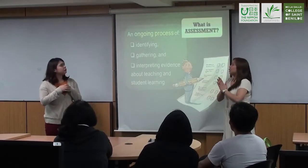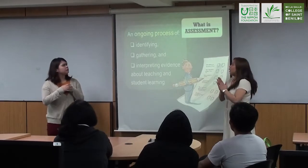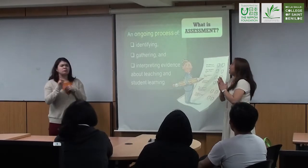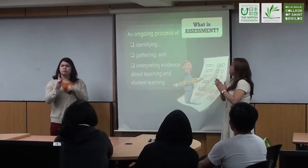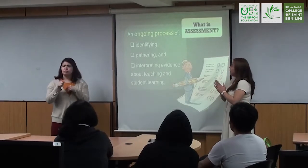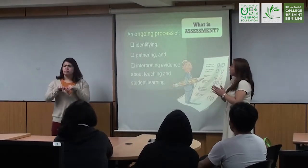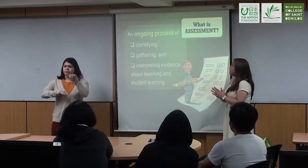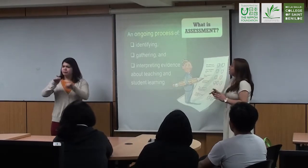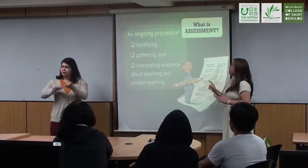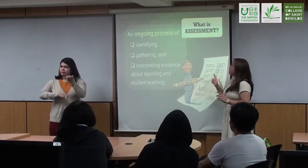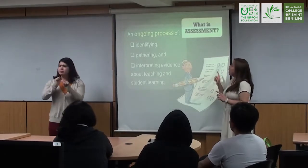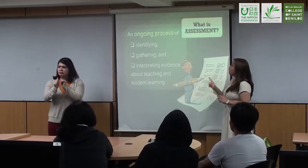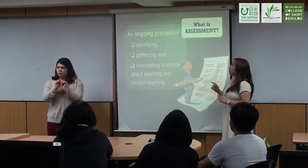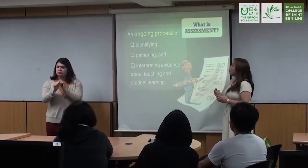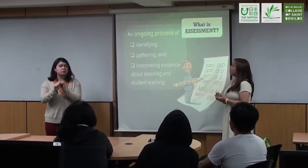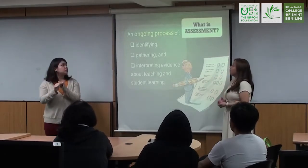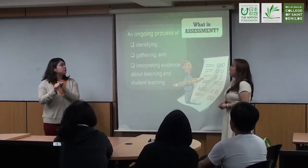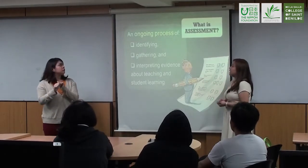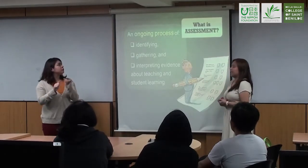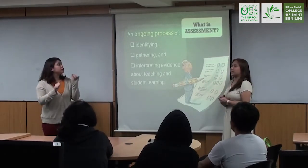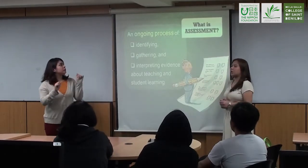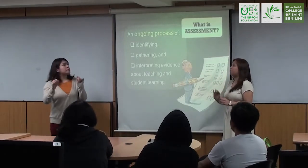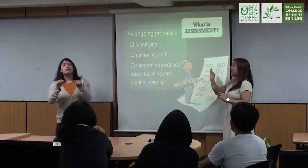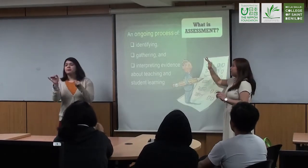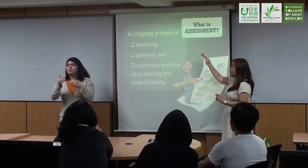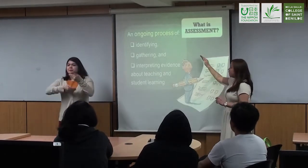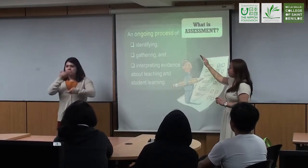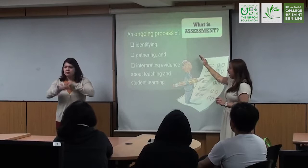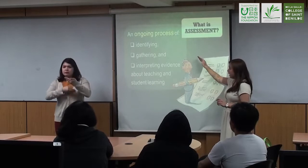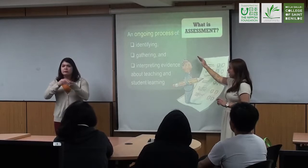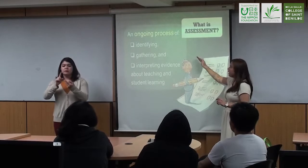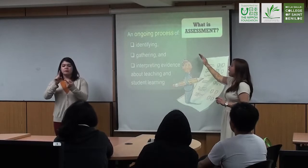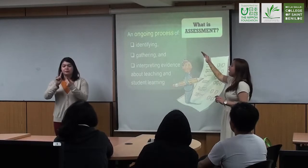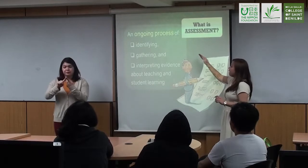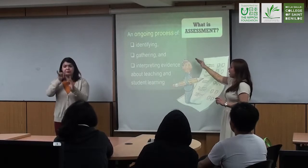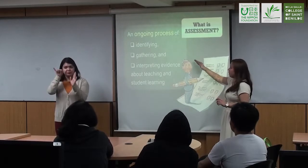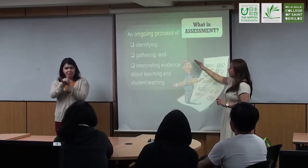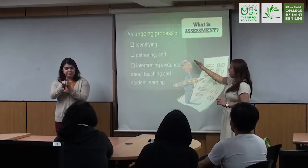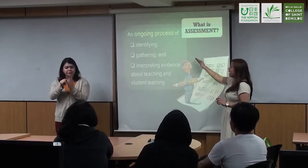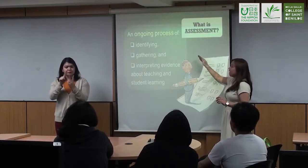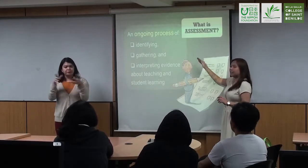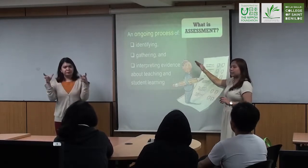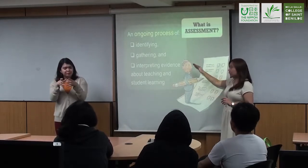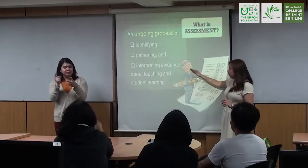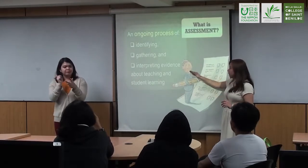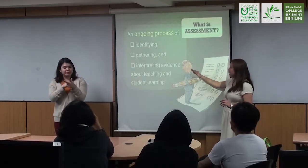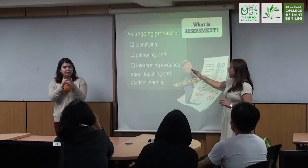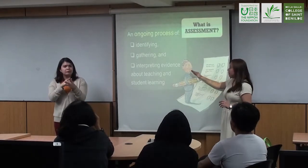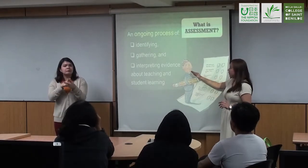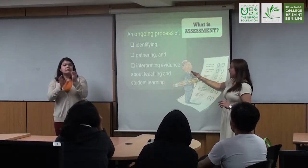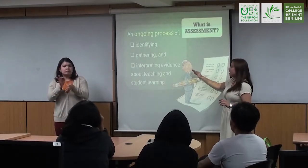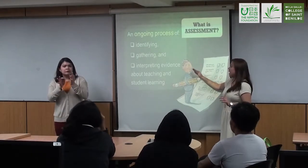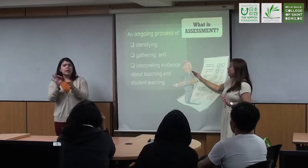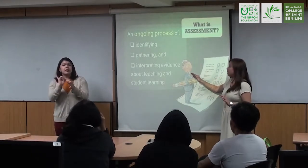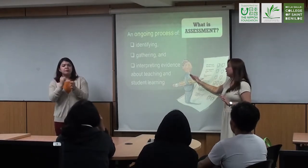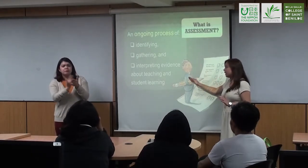assessment? So an assessment is an ongoing process of identifying, gathering, and